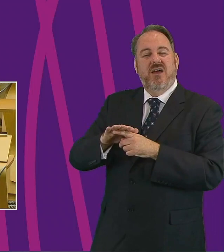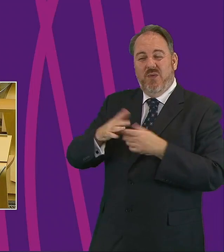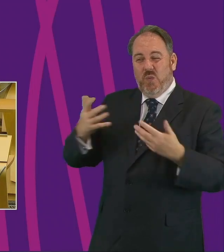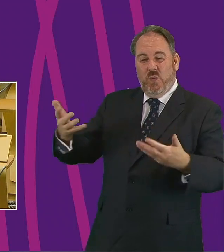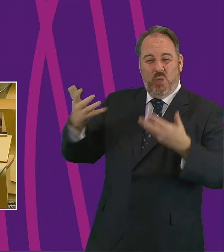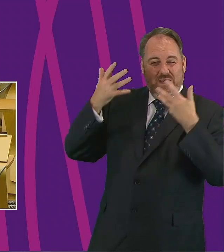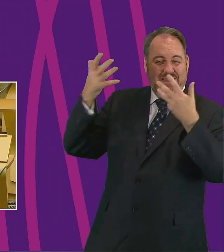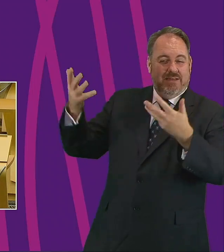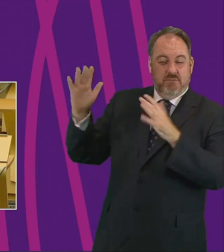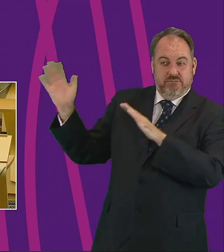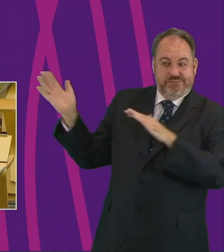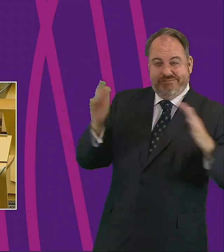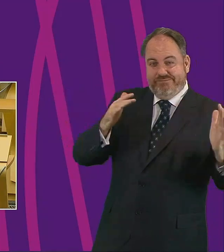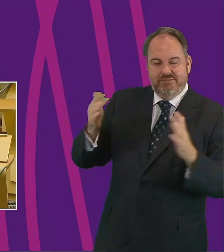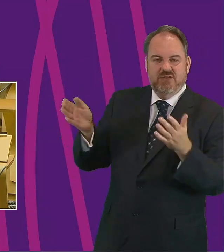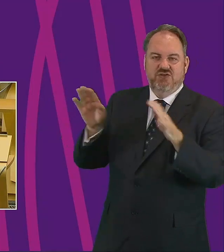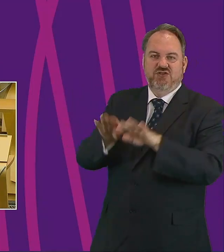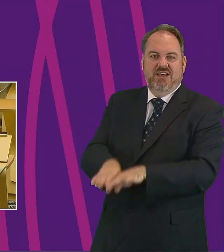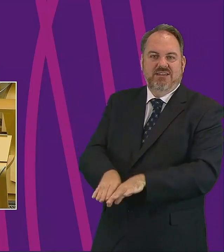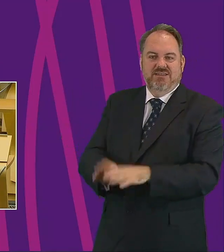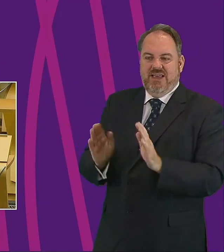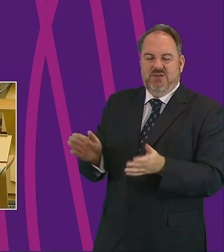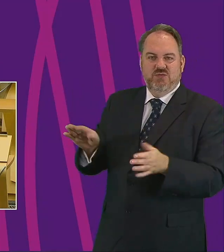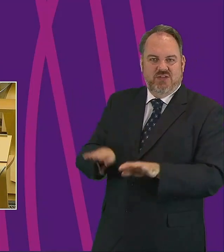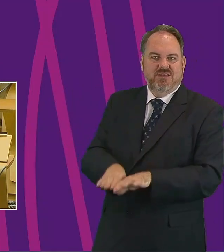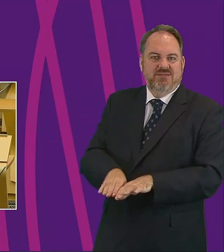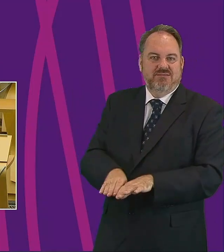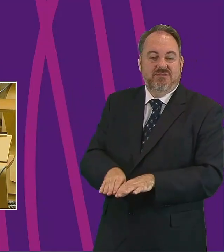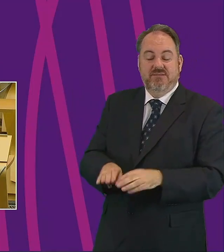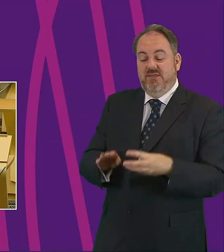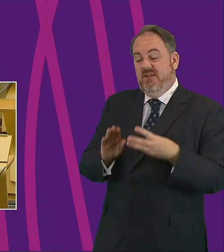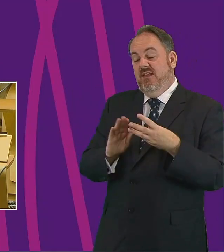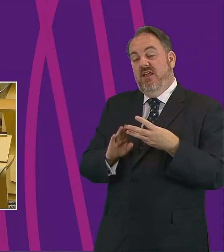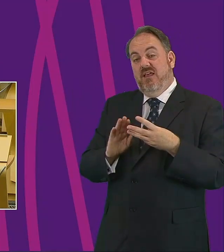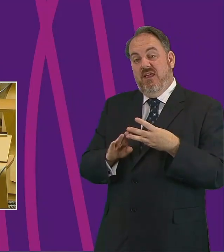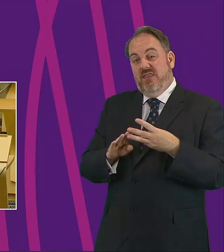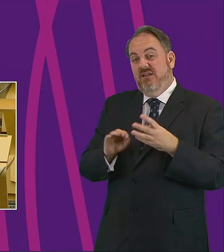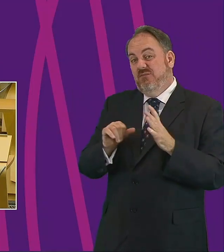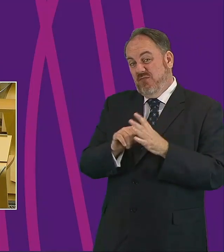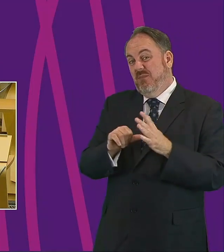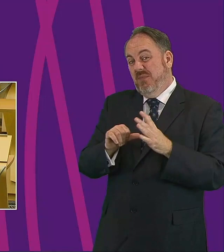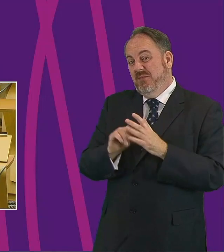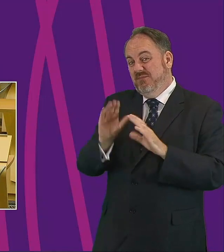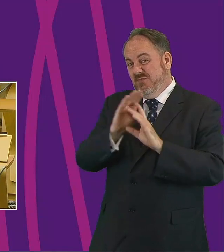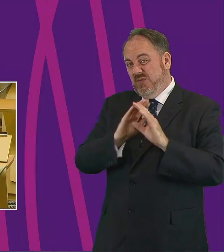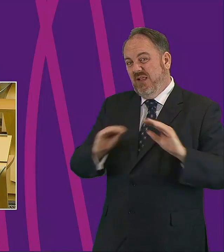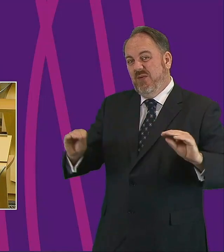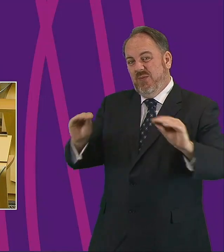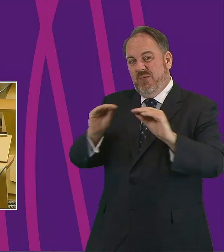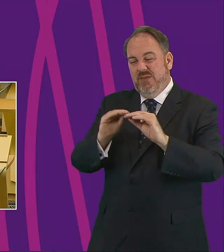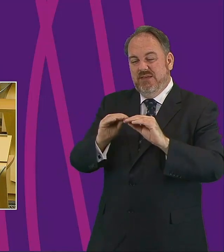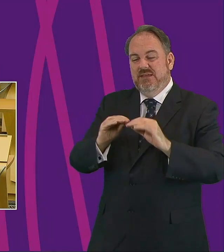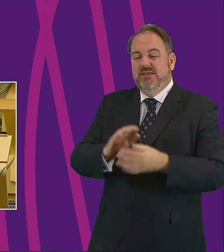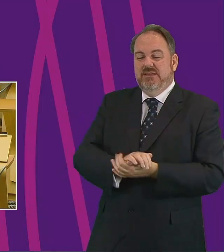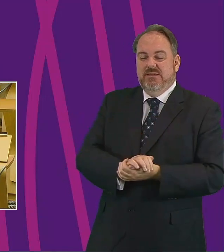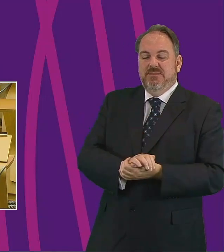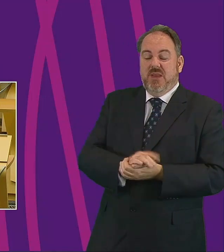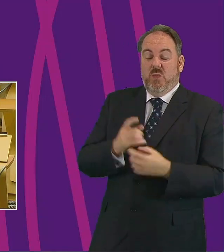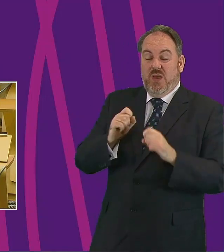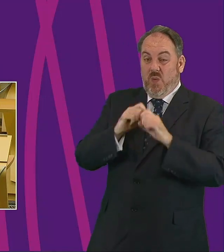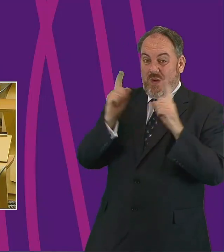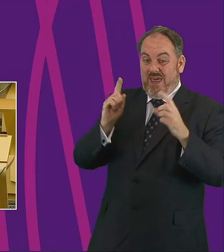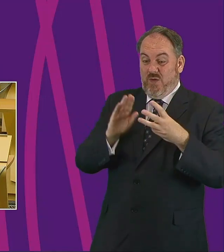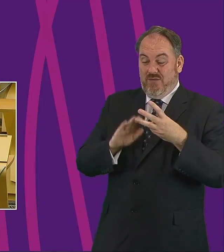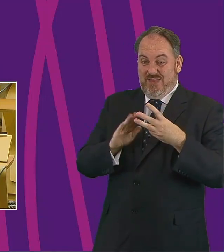hopefully will be resolved quickly. The more fundamental issue, which is one we've always known about and been planning for, and these plans are